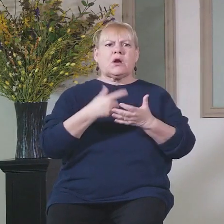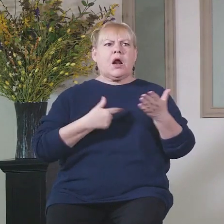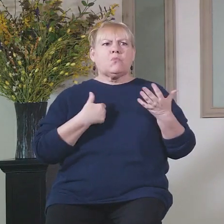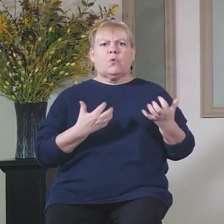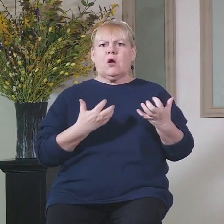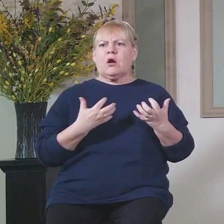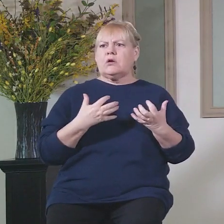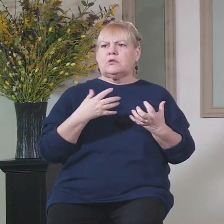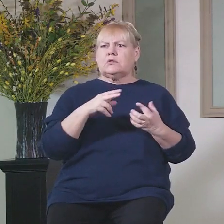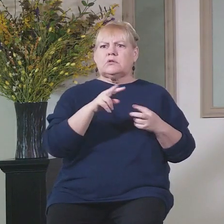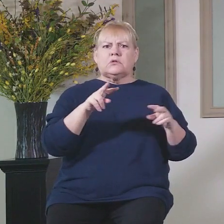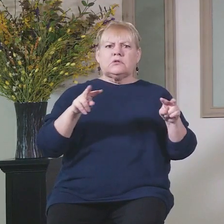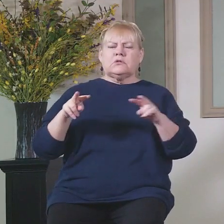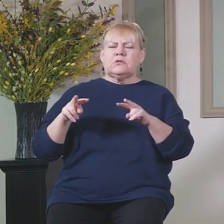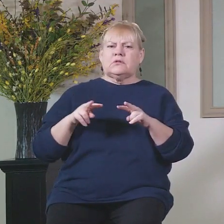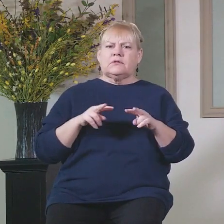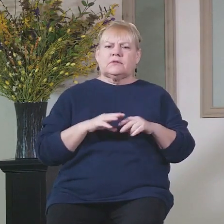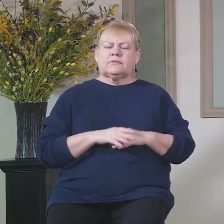want.